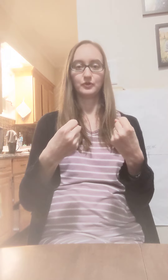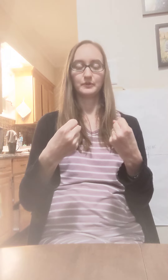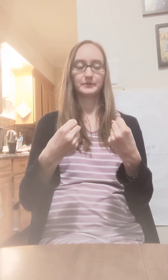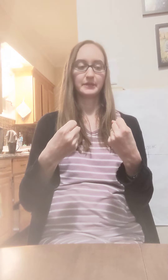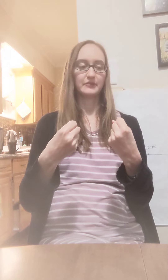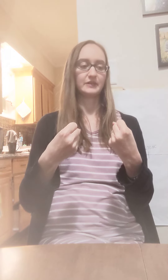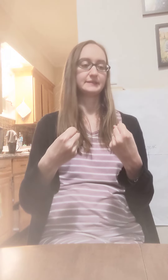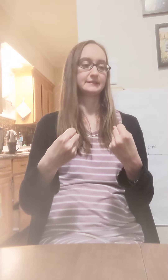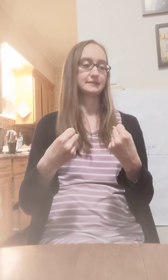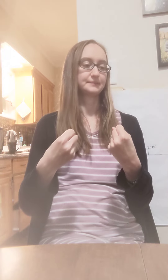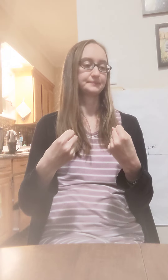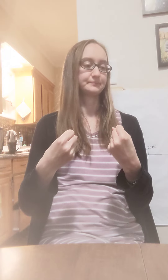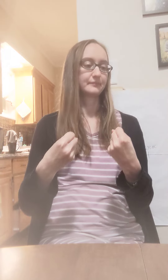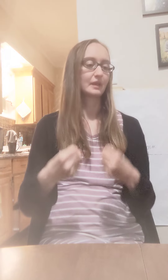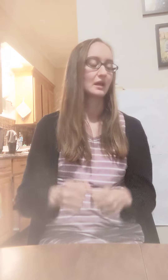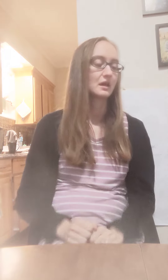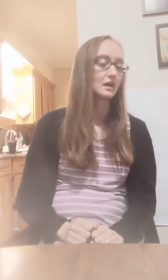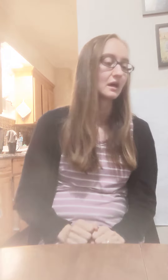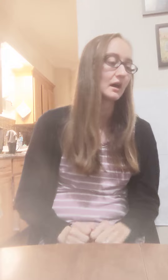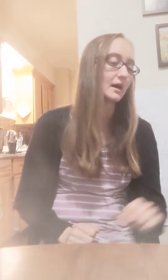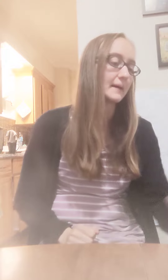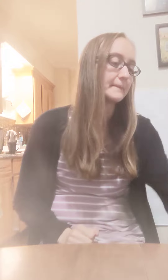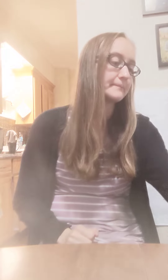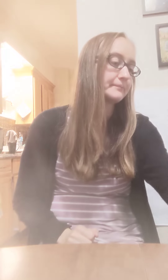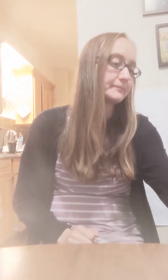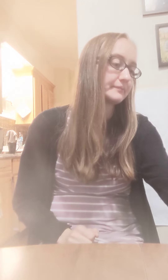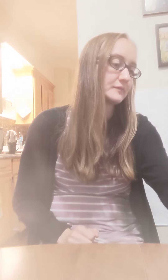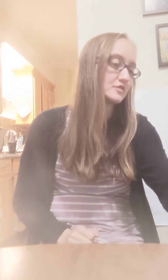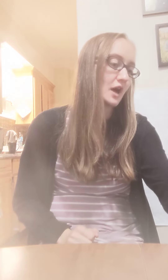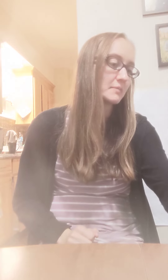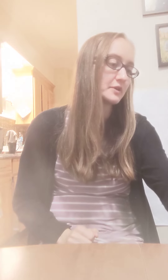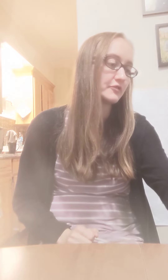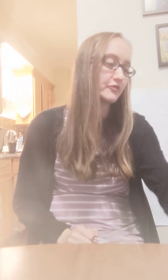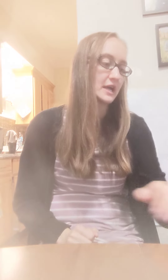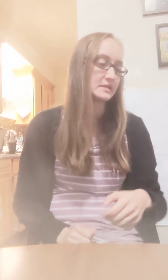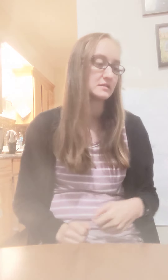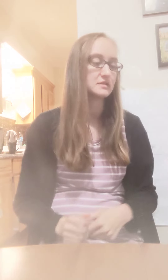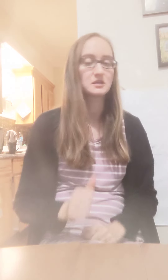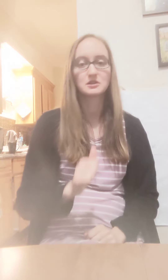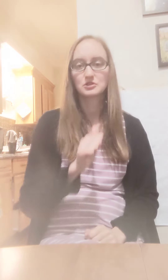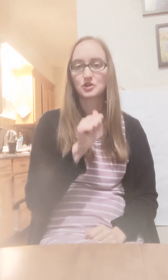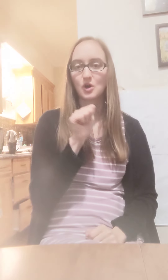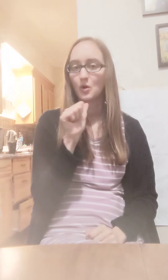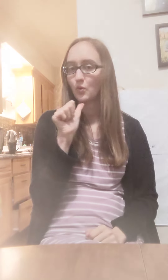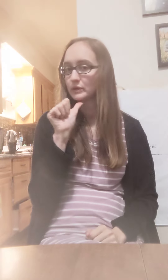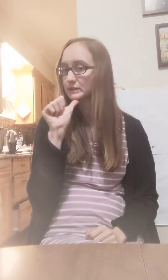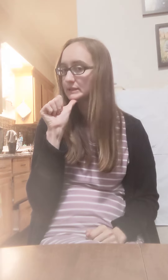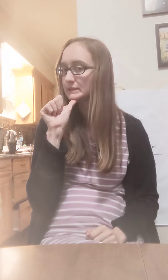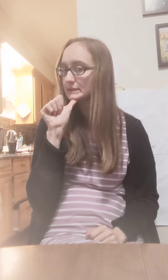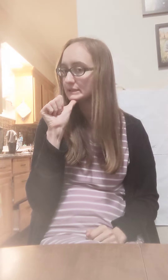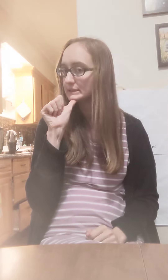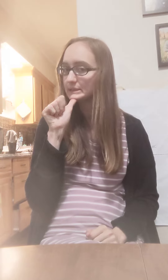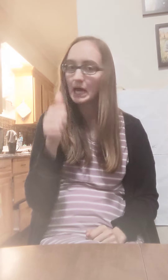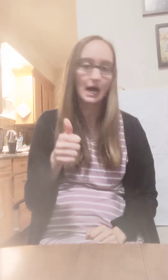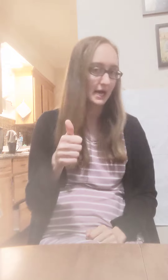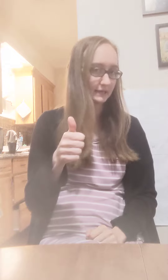forward, and make a fist, um, do not be frightened, so not